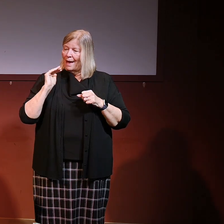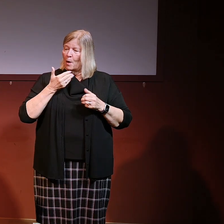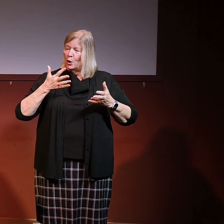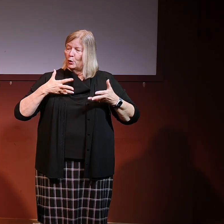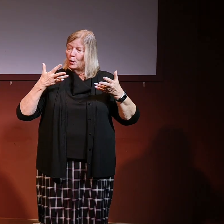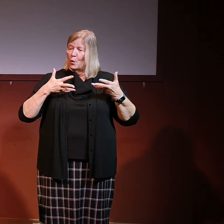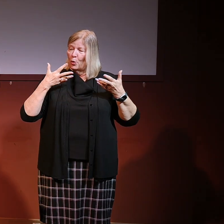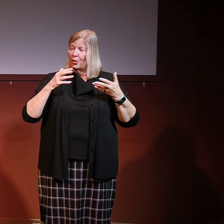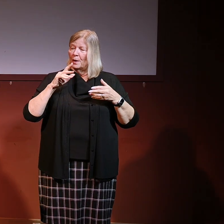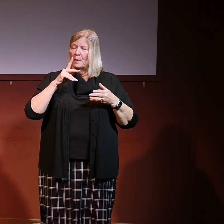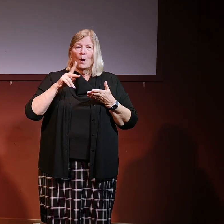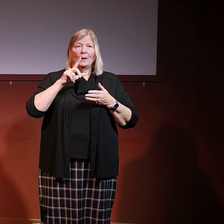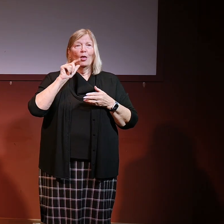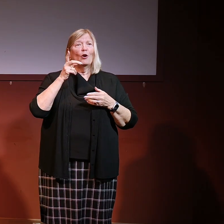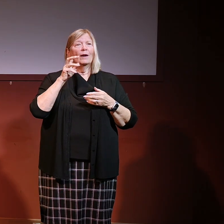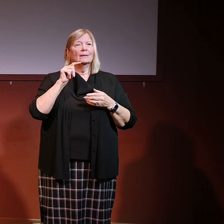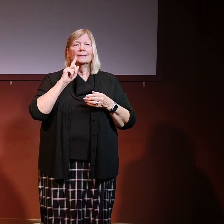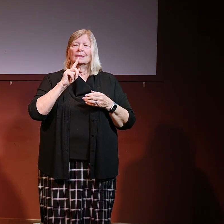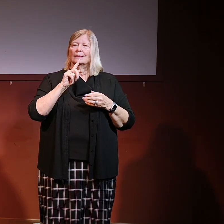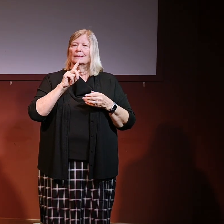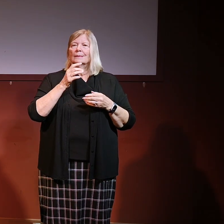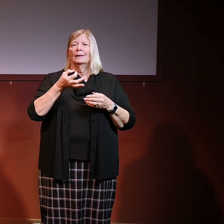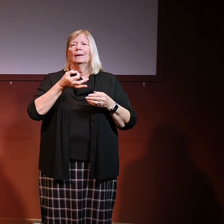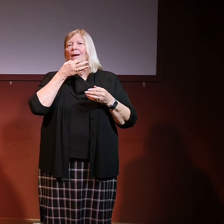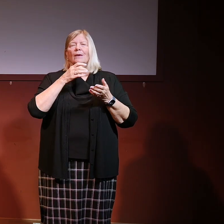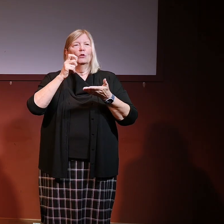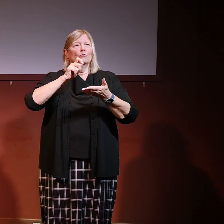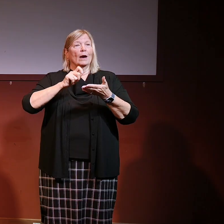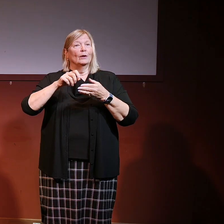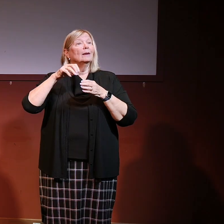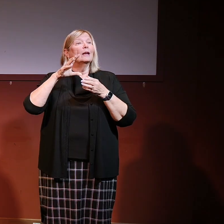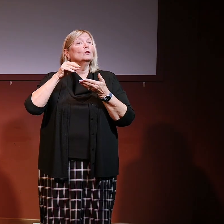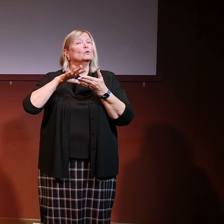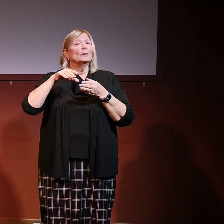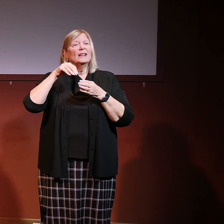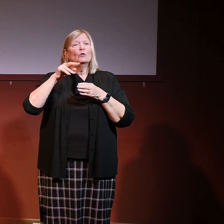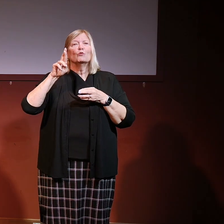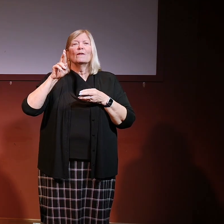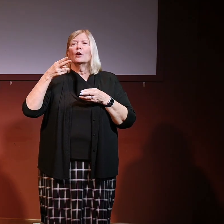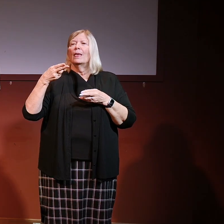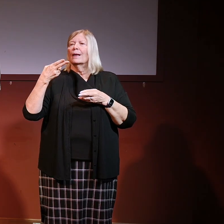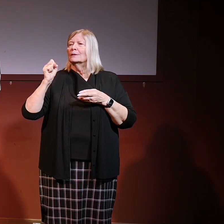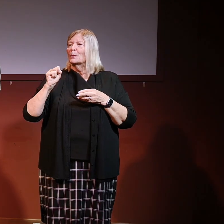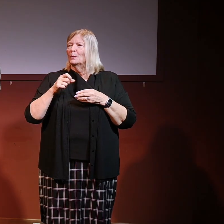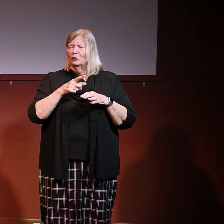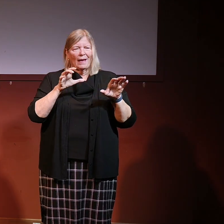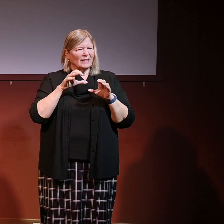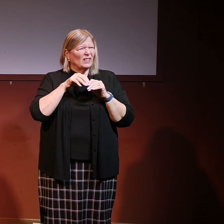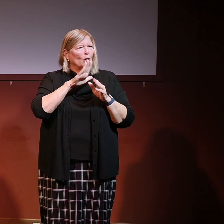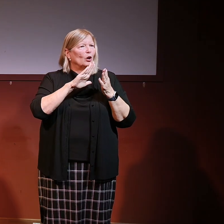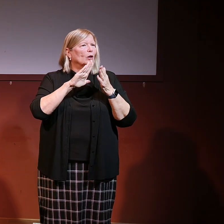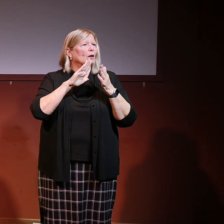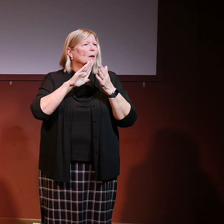Our Youth Poet Laureate is an avid writer and student at River Hill High School. She is active in her school